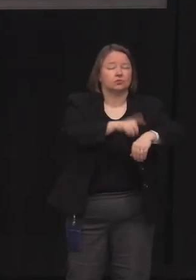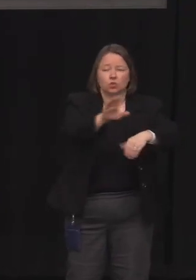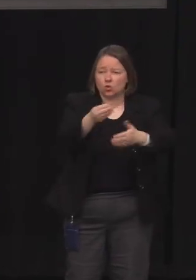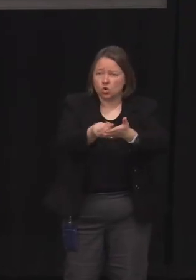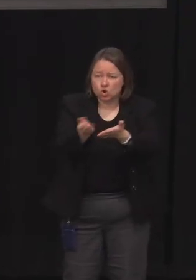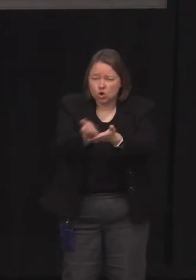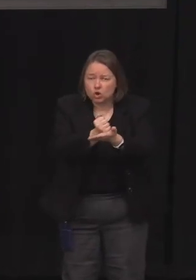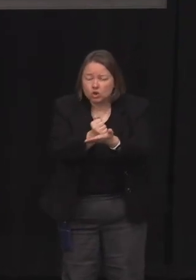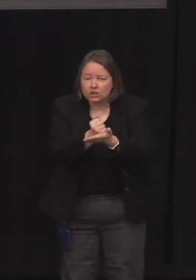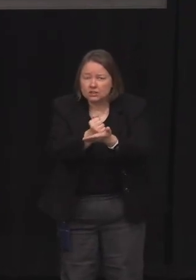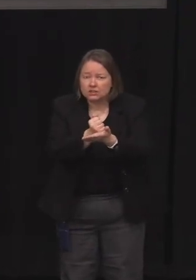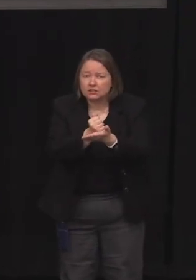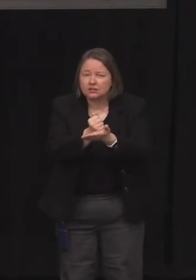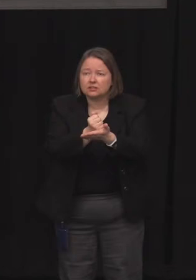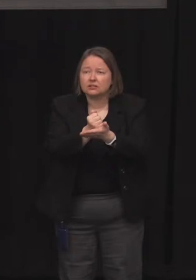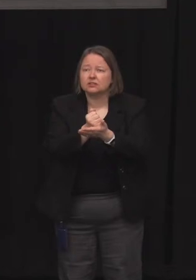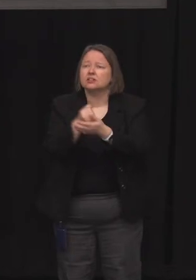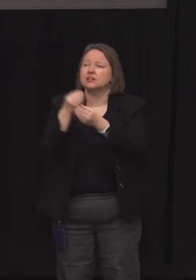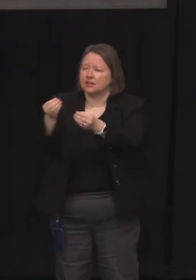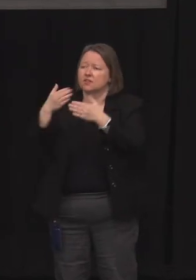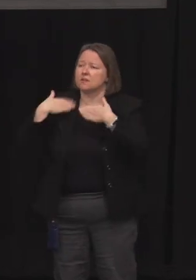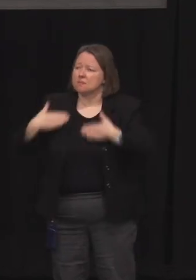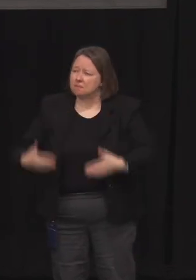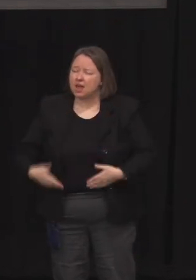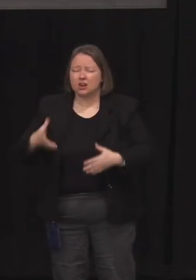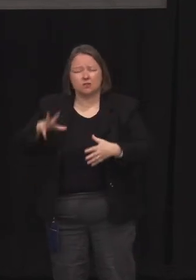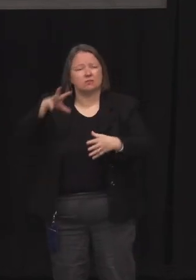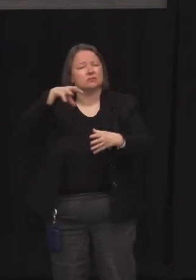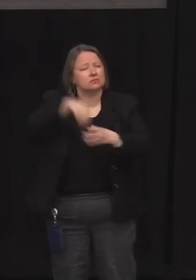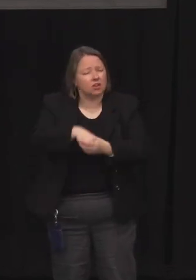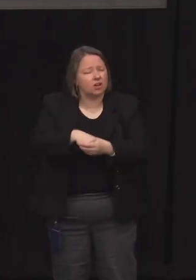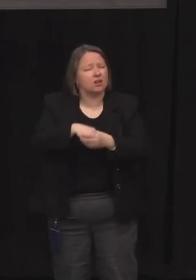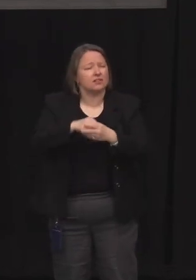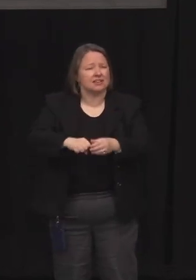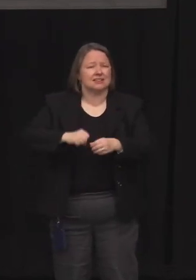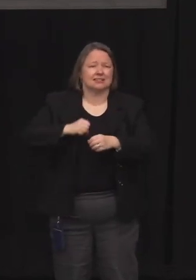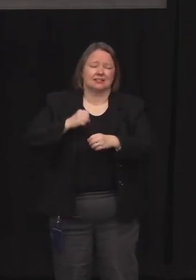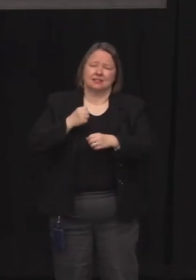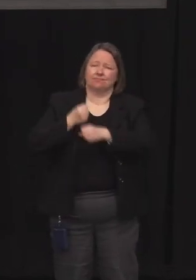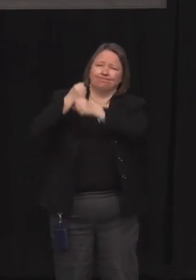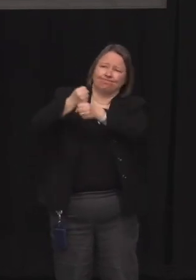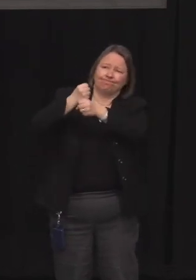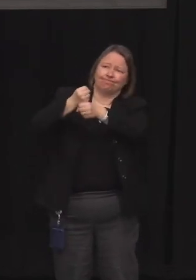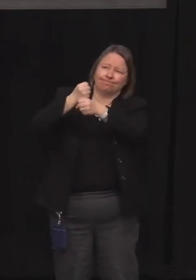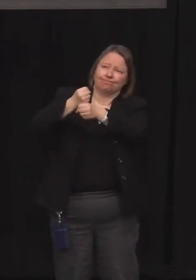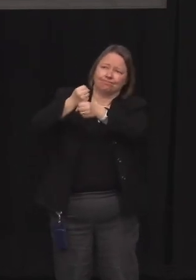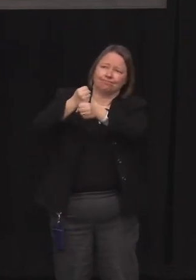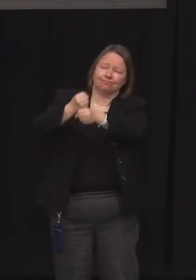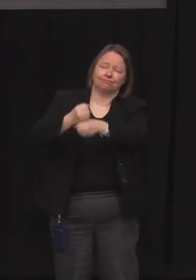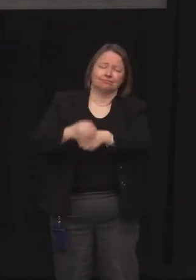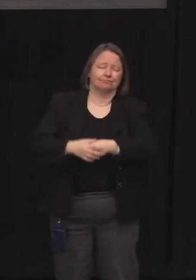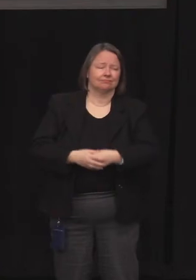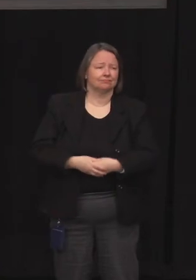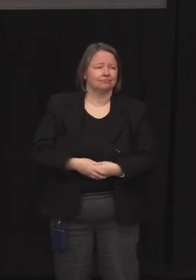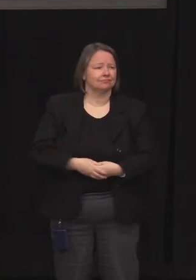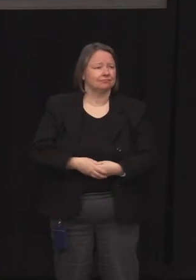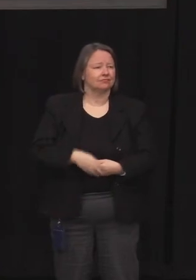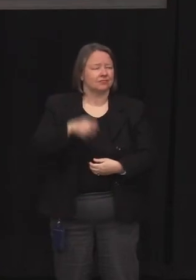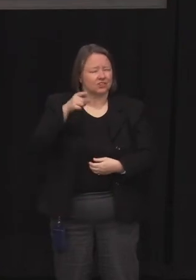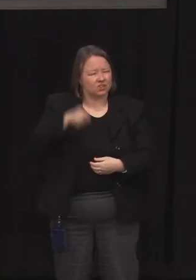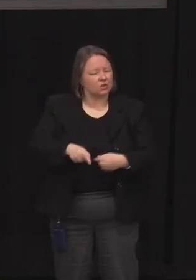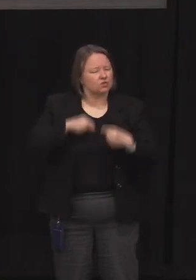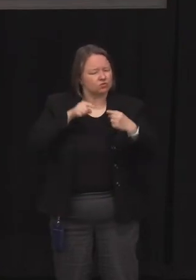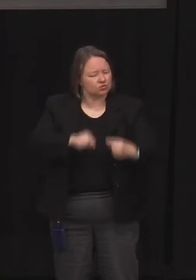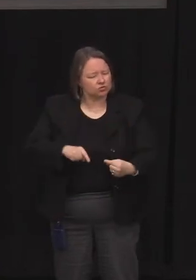earnings, you have given your bodies, you have participated in demonstrations. You have participated in the determined